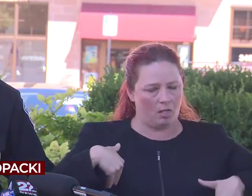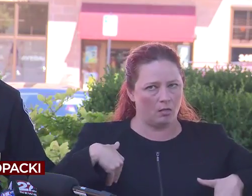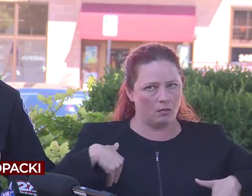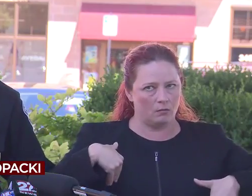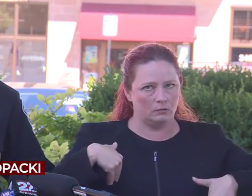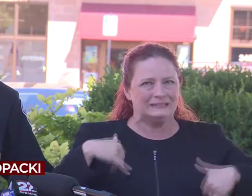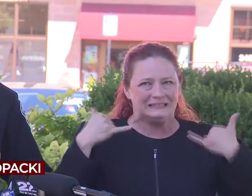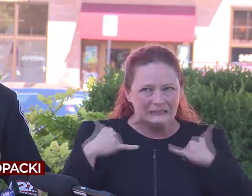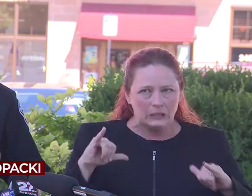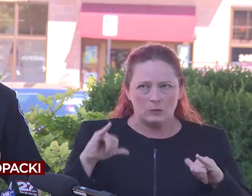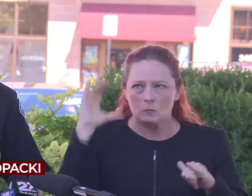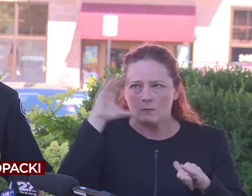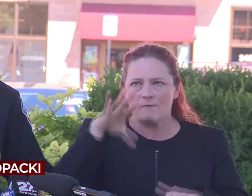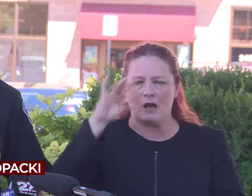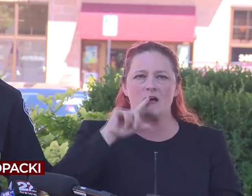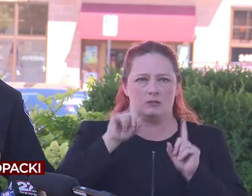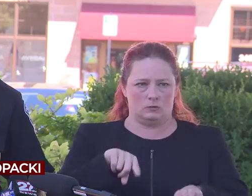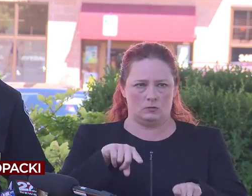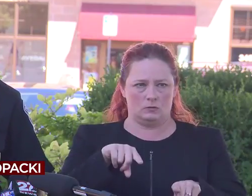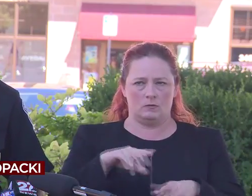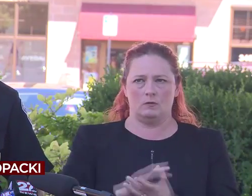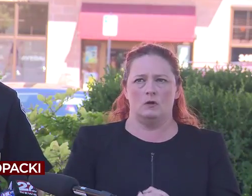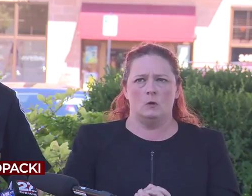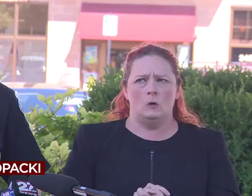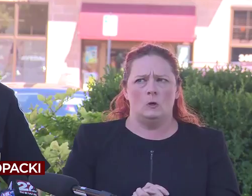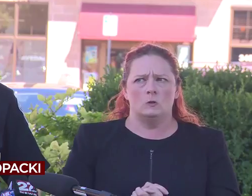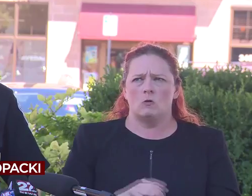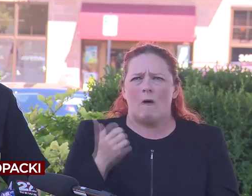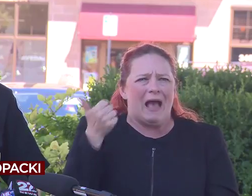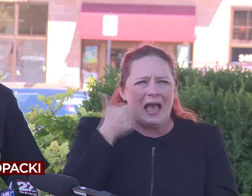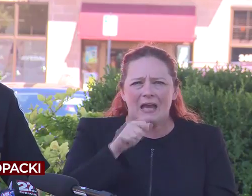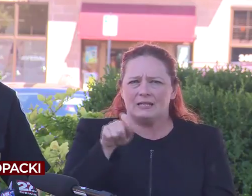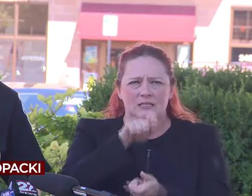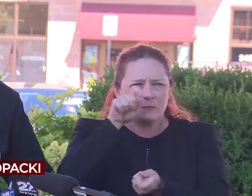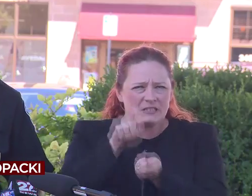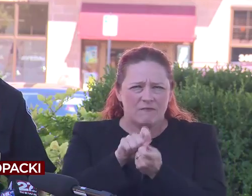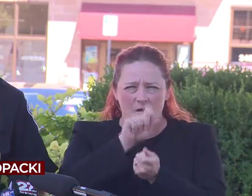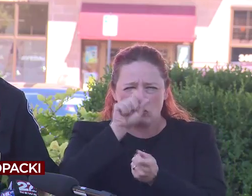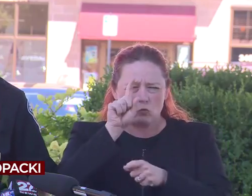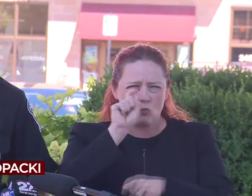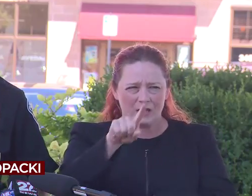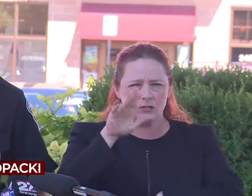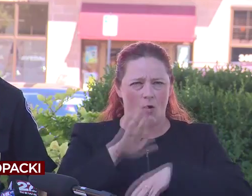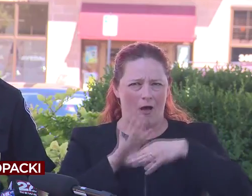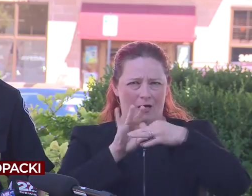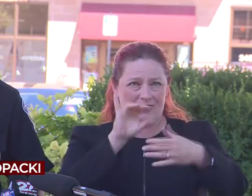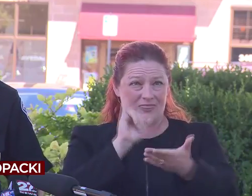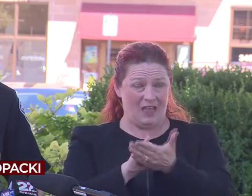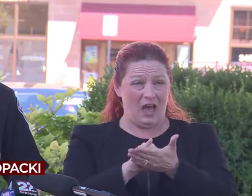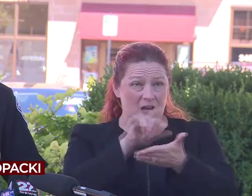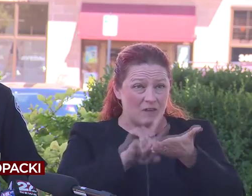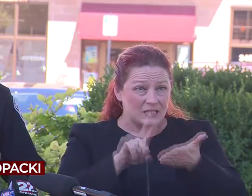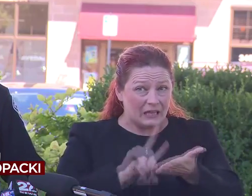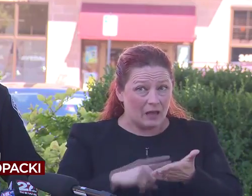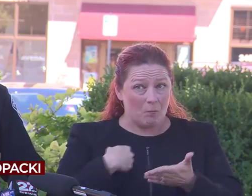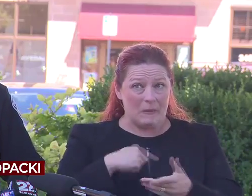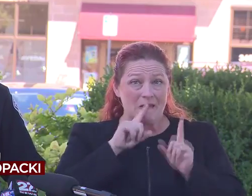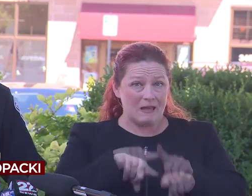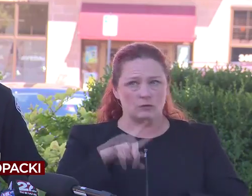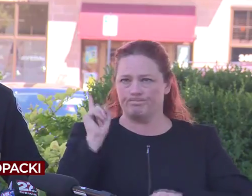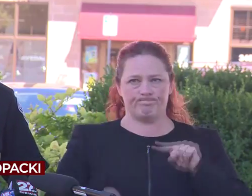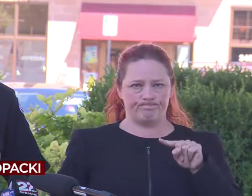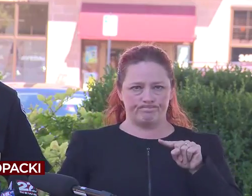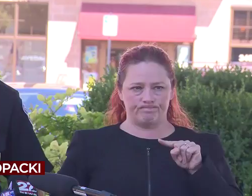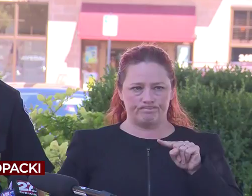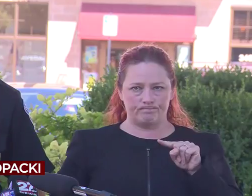that, I can't speak to any of the particulars of this investigation. What I can tell you is that hopefully